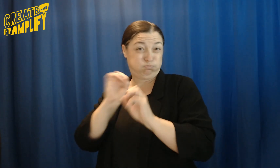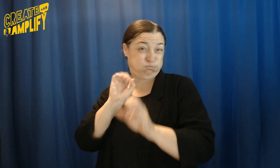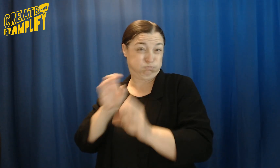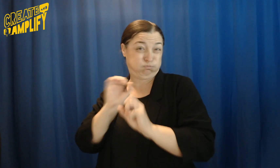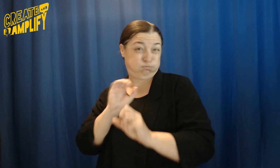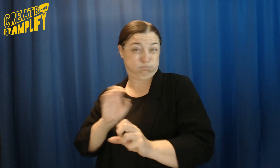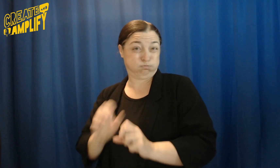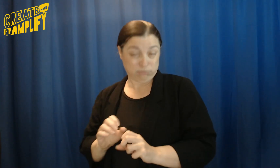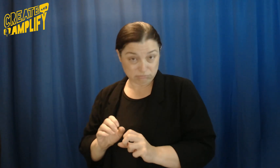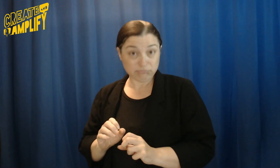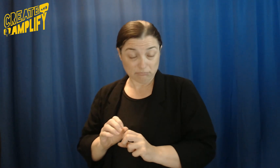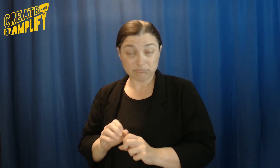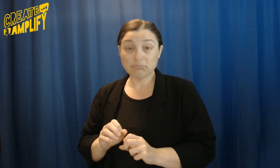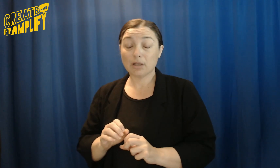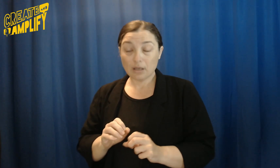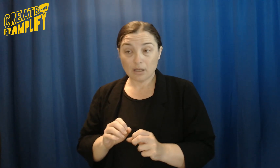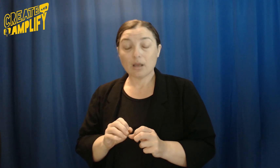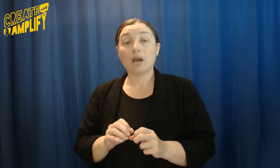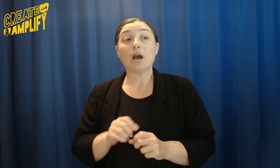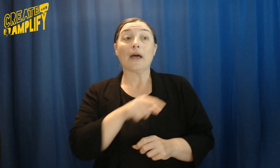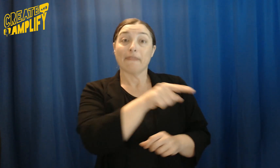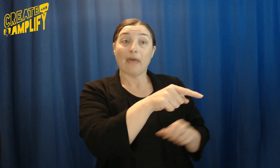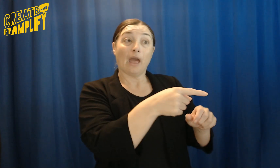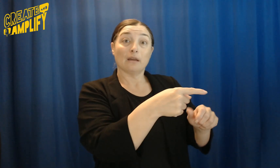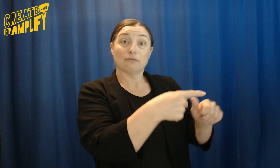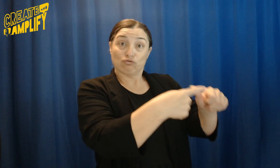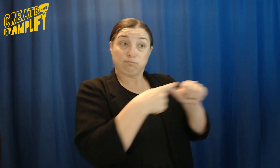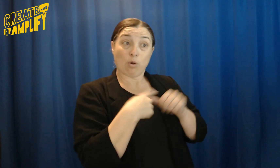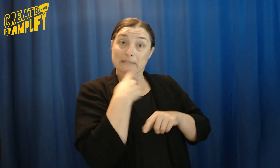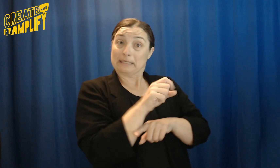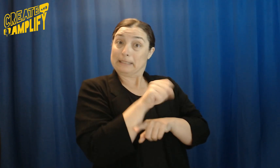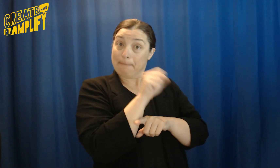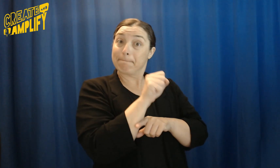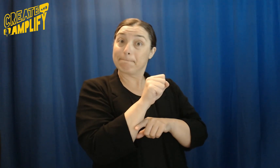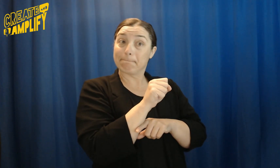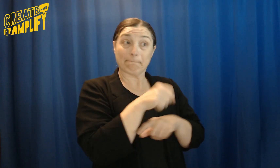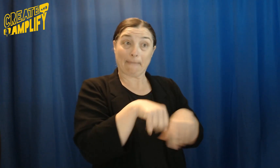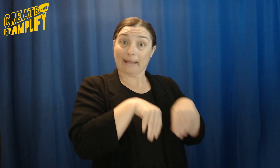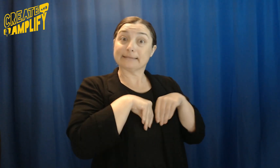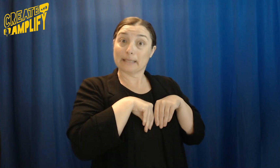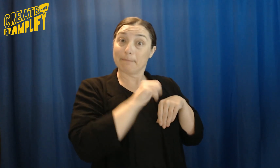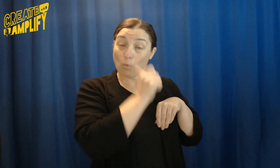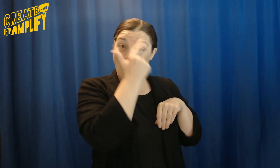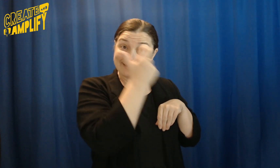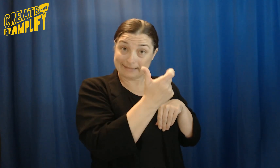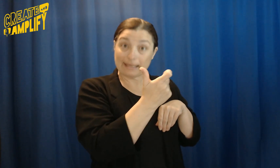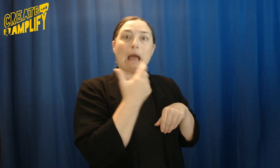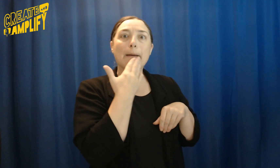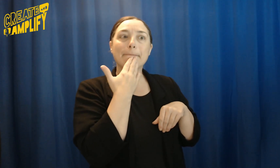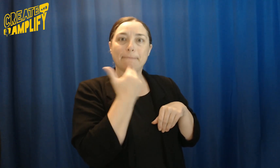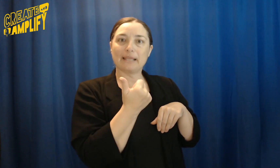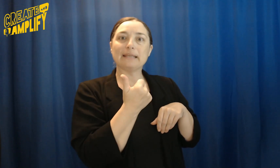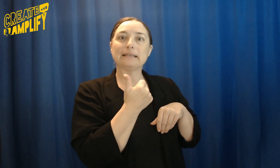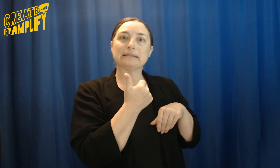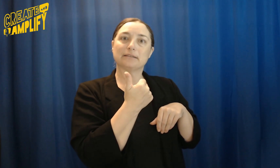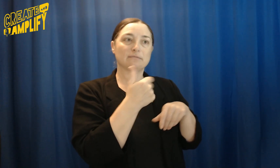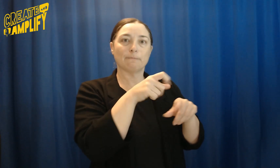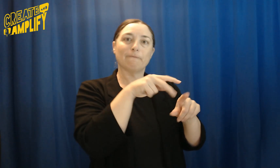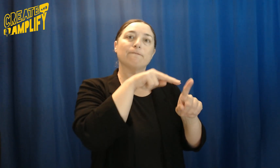on the page. So when they wrote back and said, yes, I accept your pitch, can you write it around this angle? The angle had